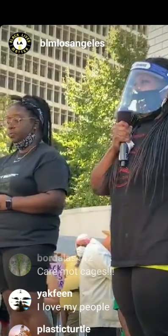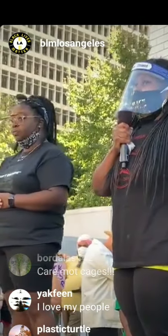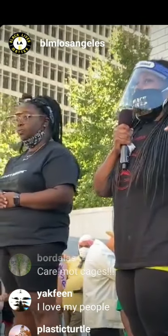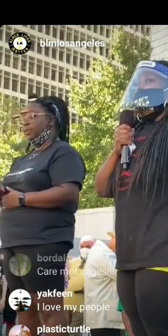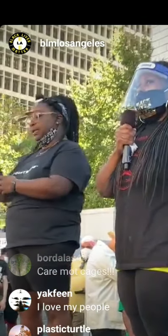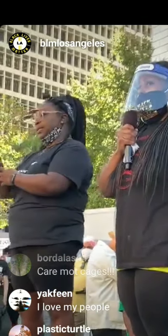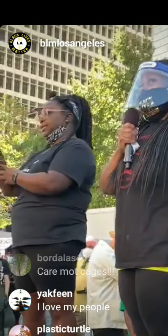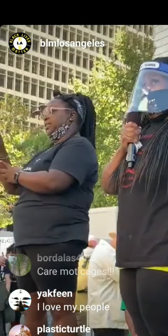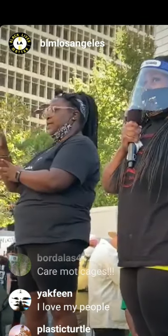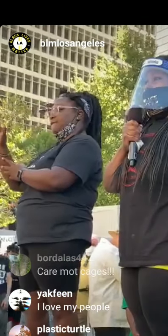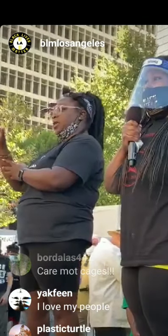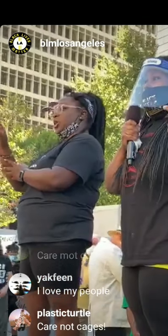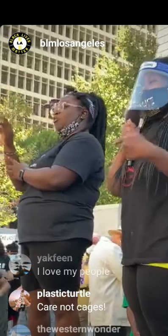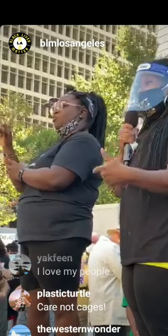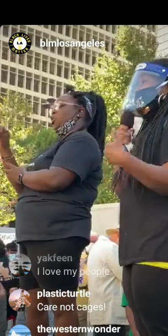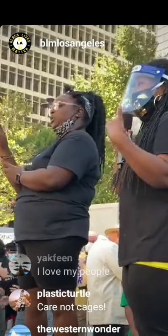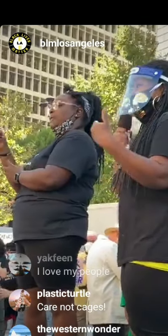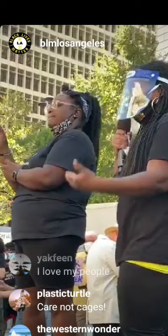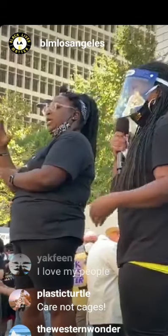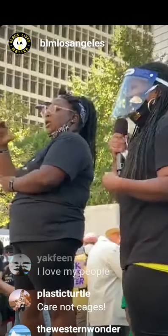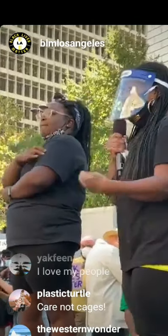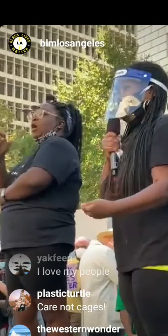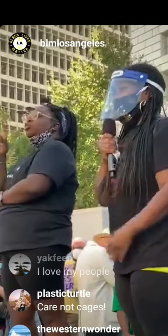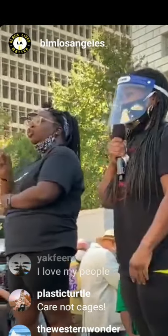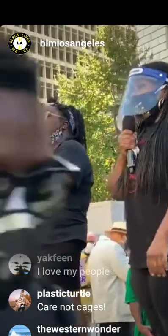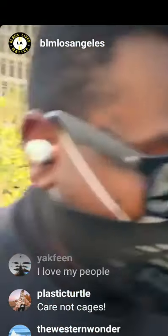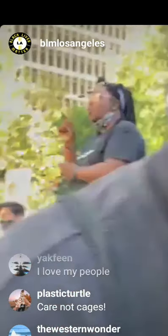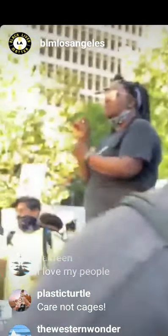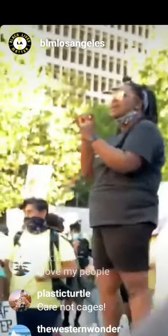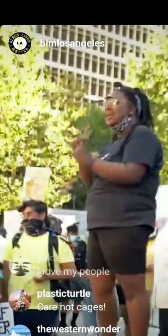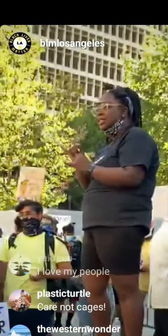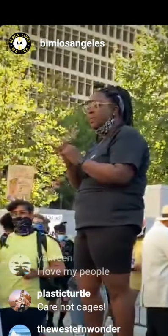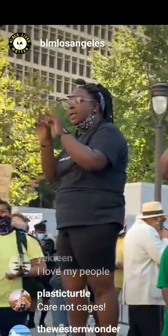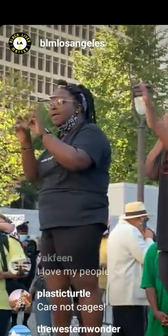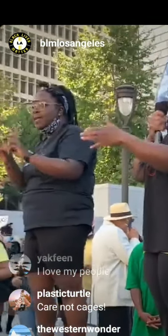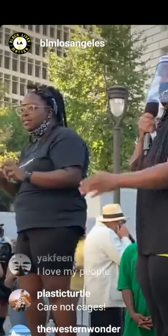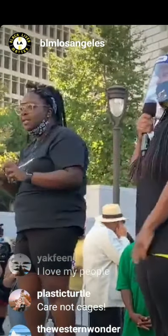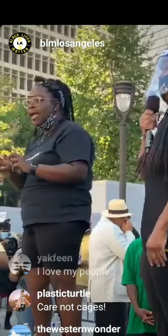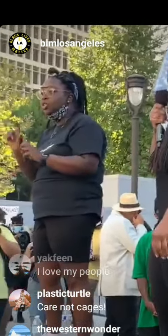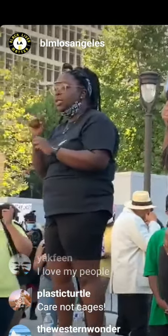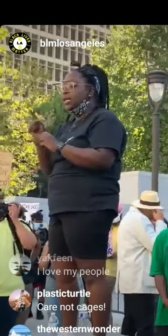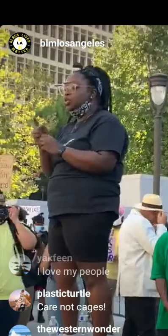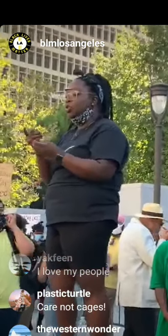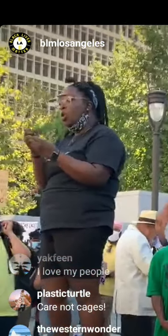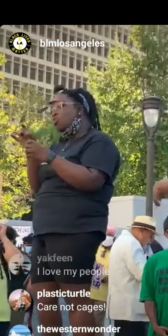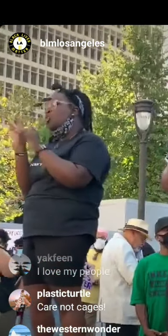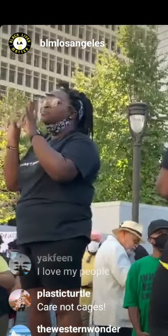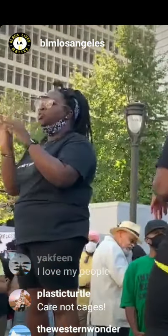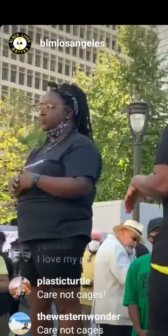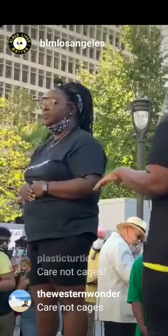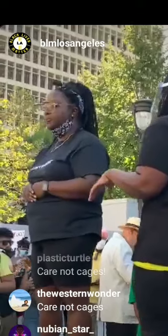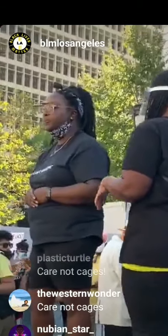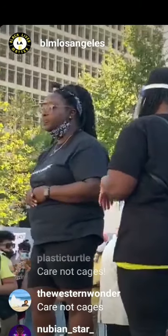civilian oversight body subpoena power so that they can actually do real independent investigations into corruption. So,